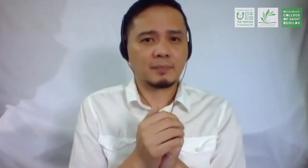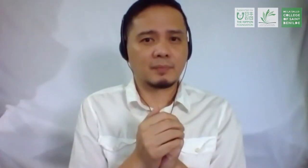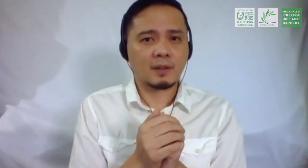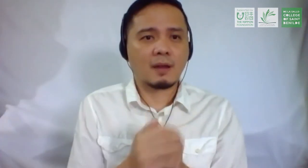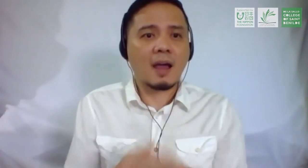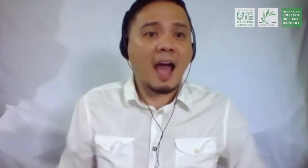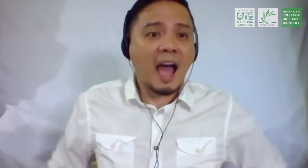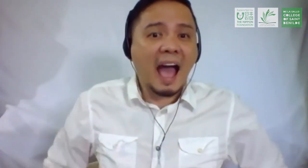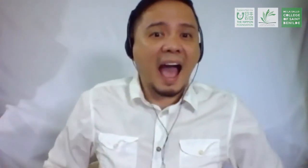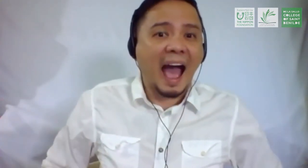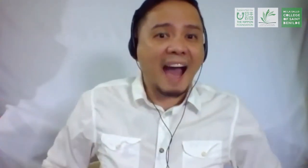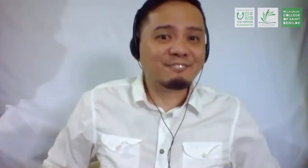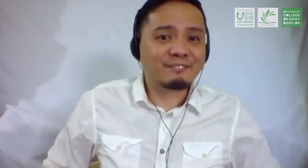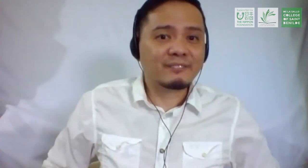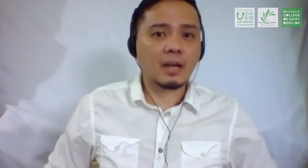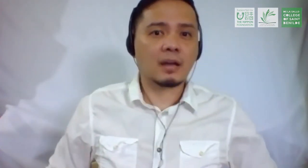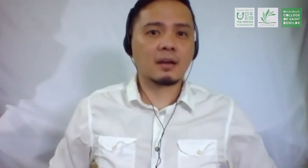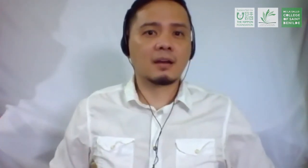or,